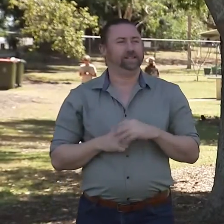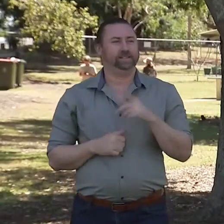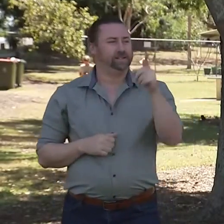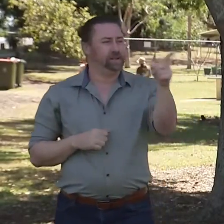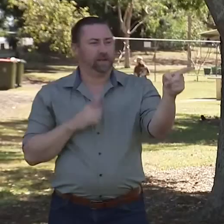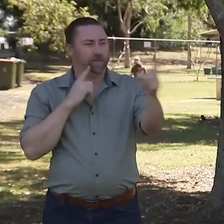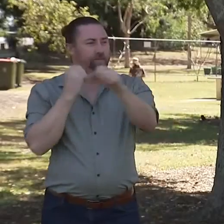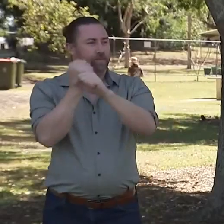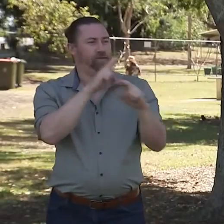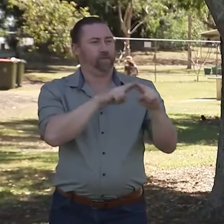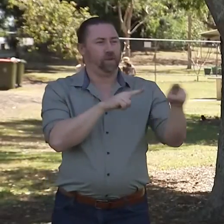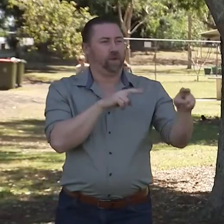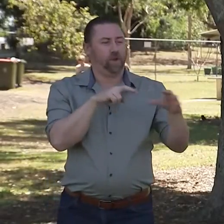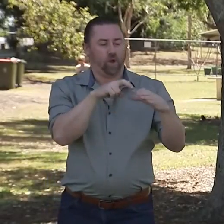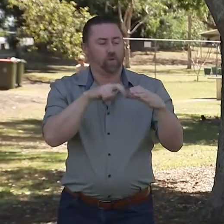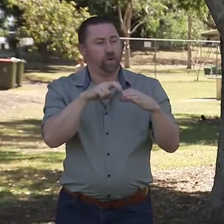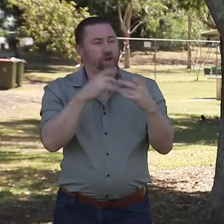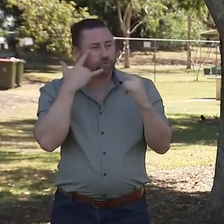grand final, are you pretty...